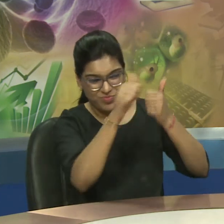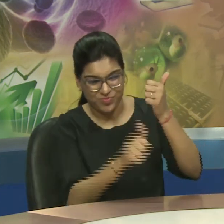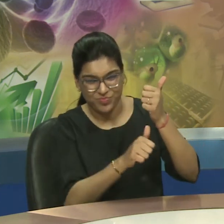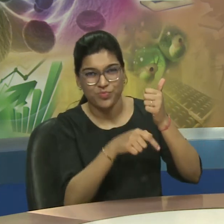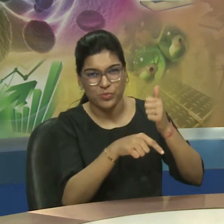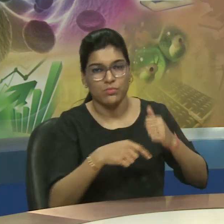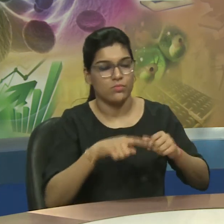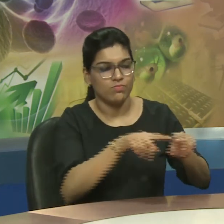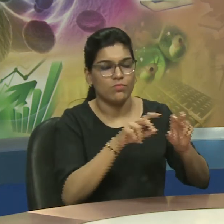Next is